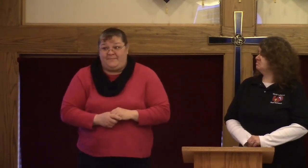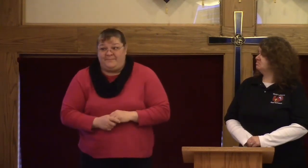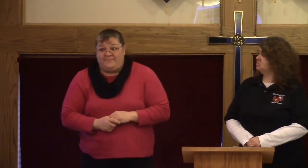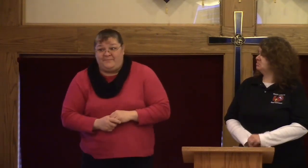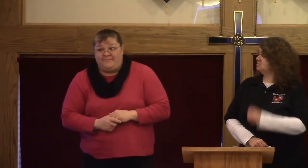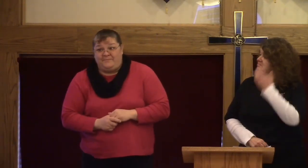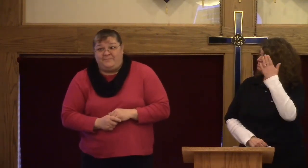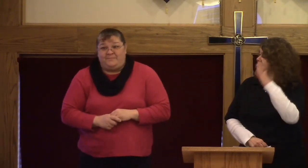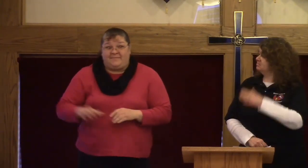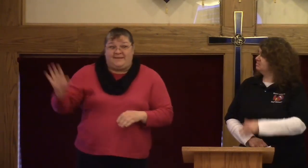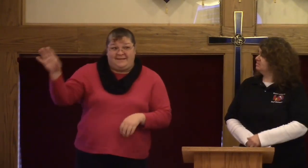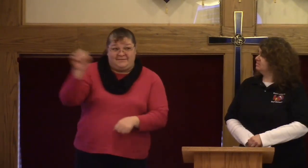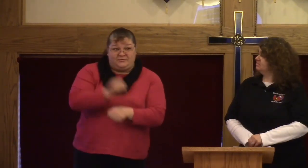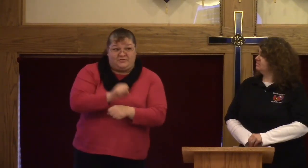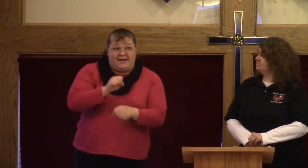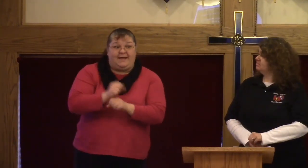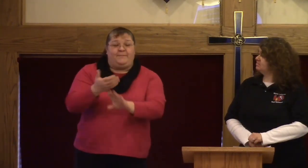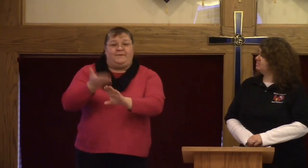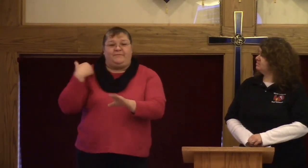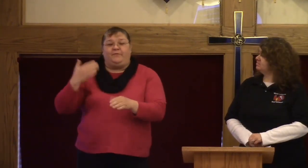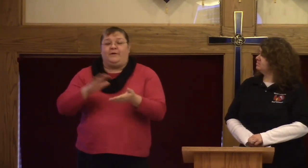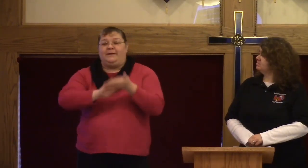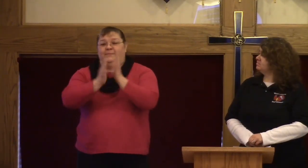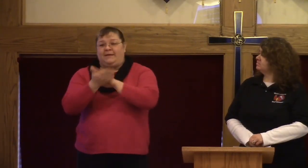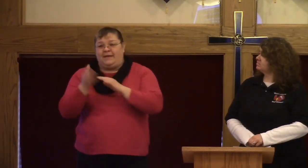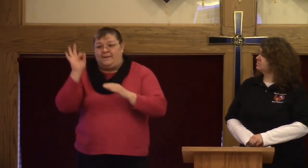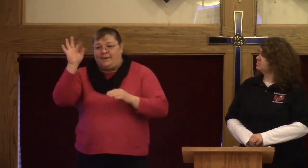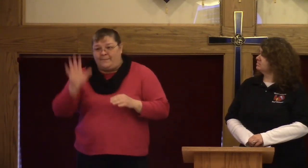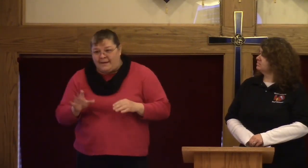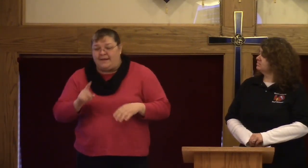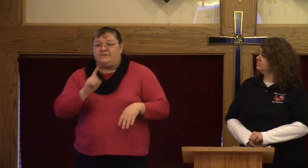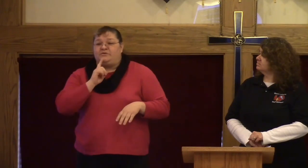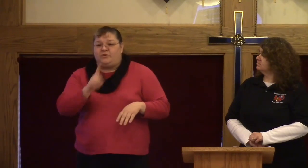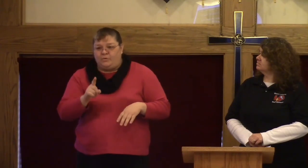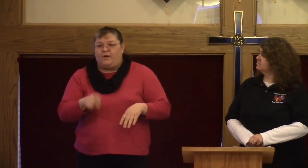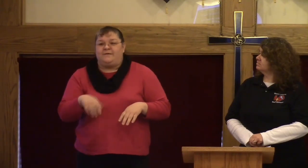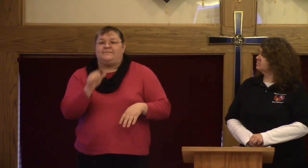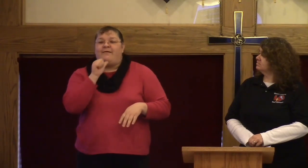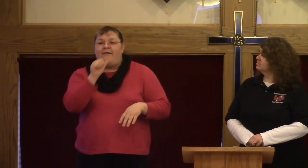What his job was? His job before he became a pastor was.